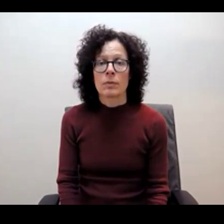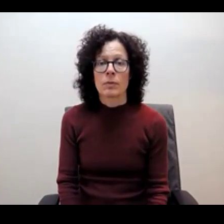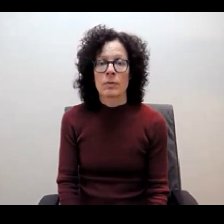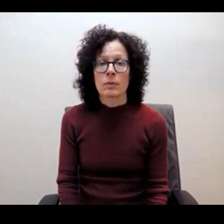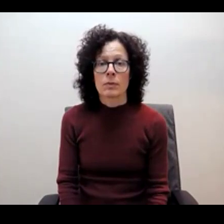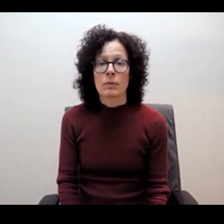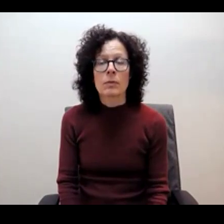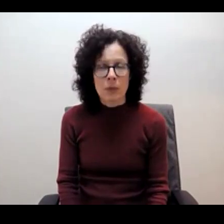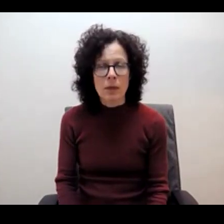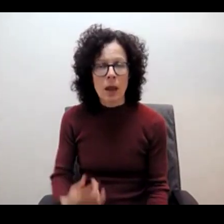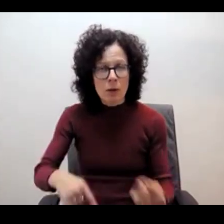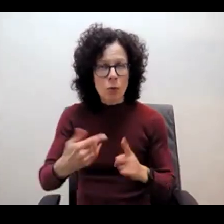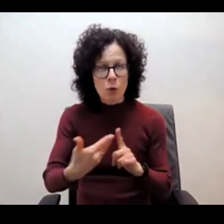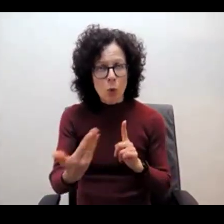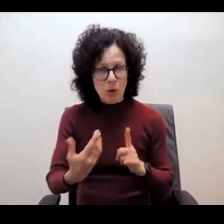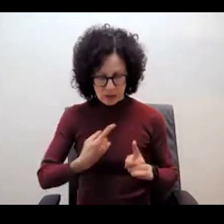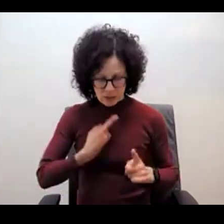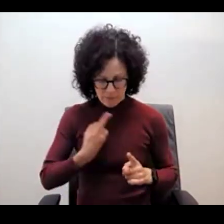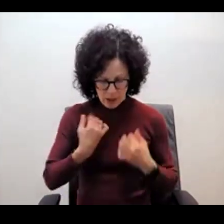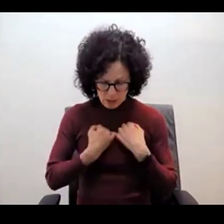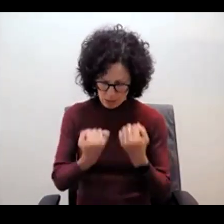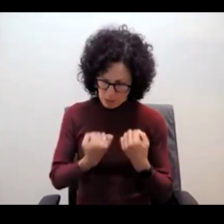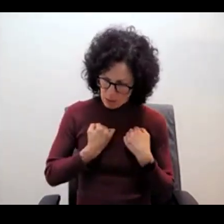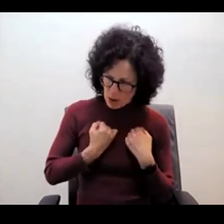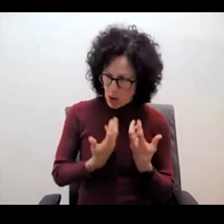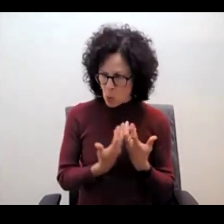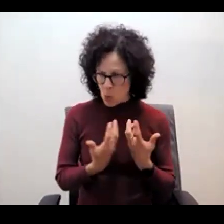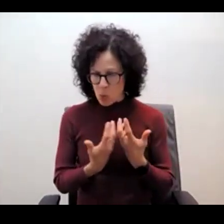Just notice how you feel.